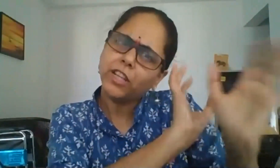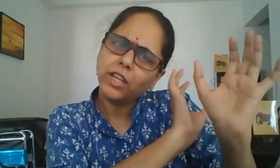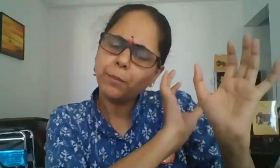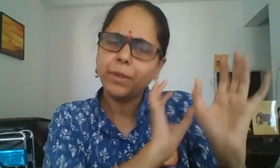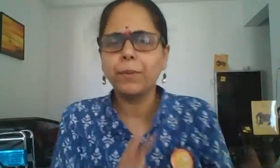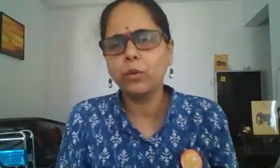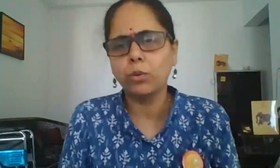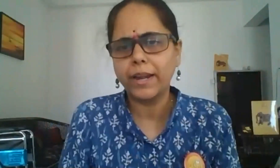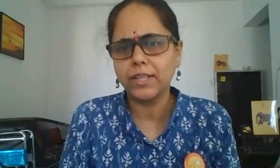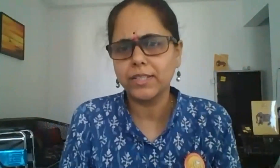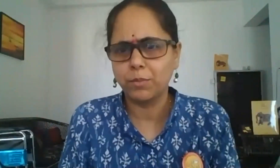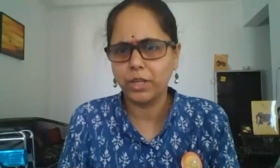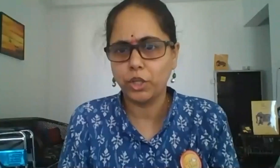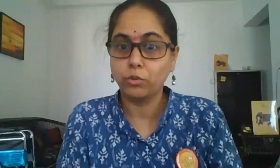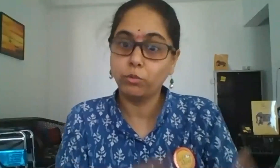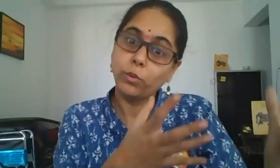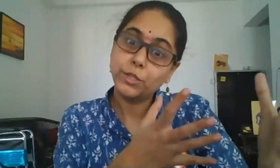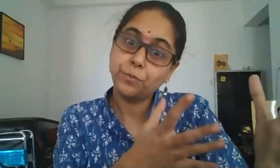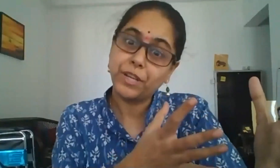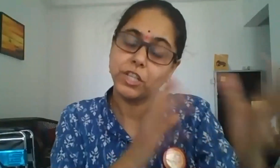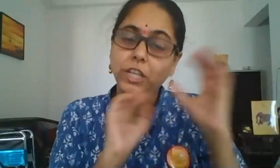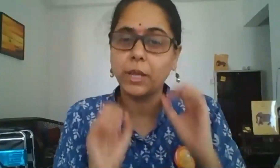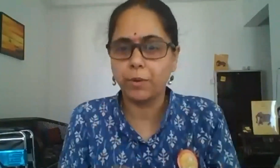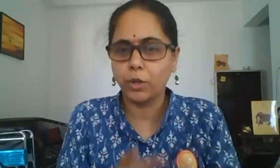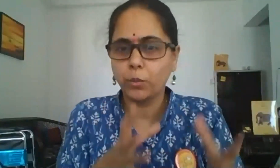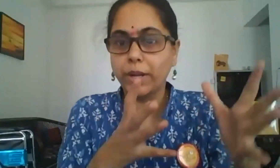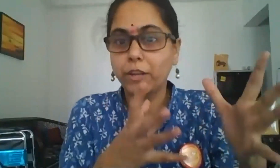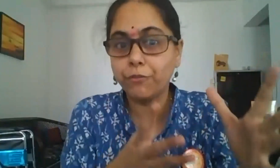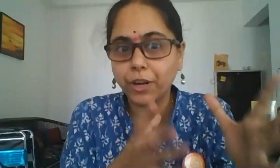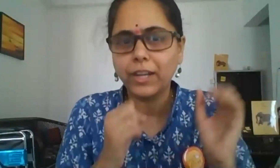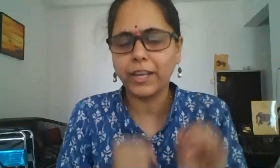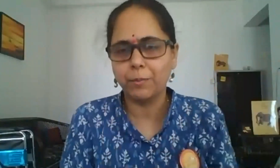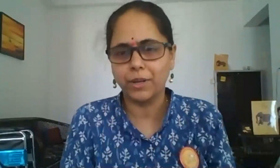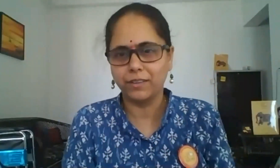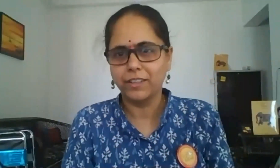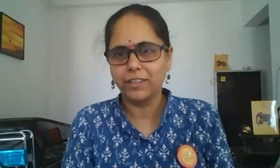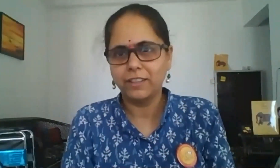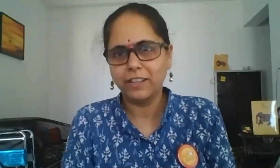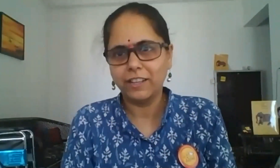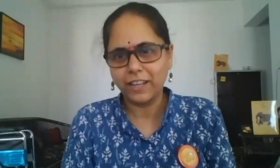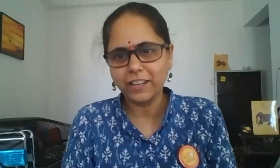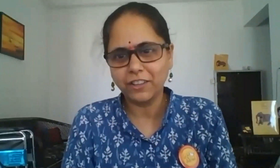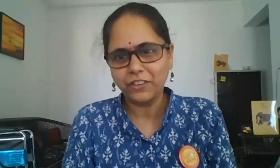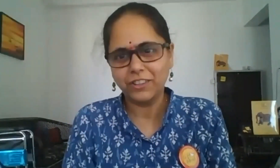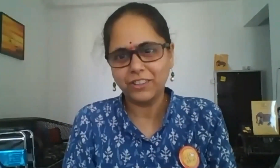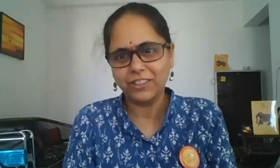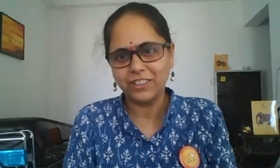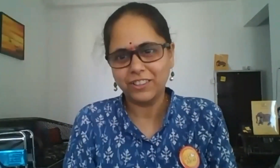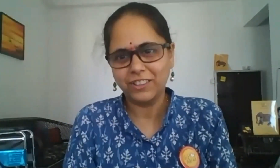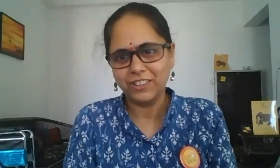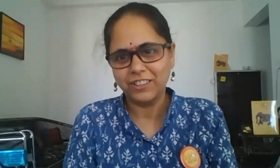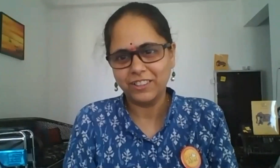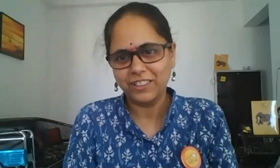30 people who had disability, who were specially able, who were differently able. Correct?